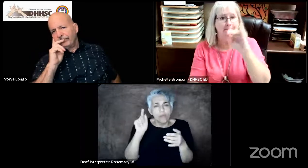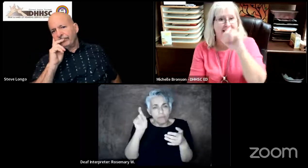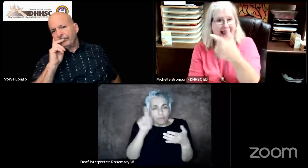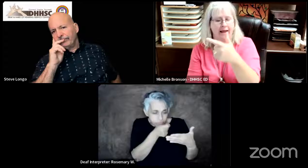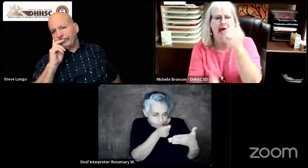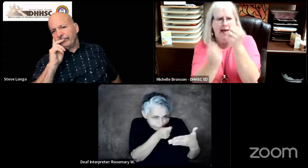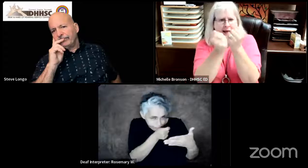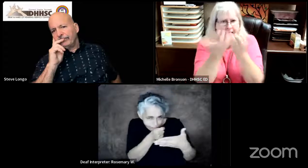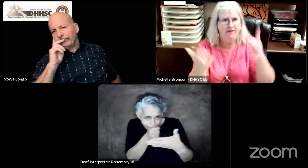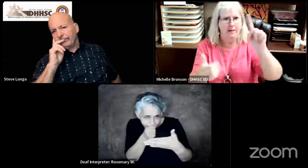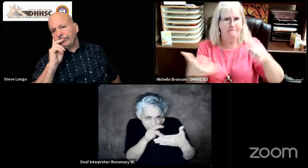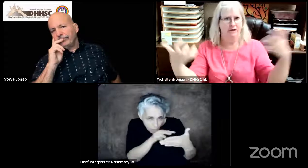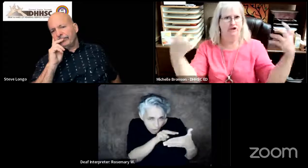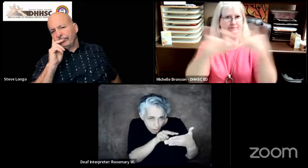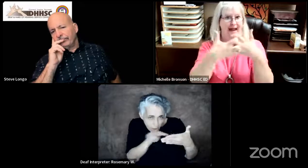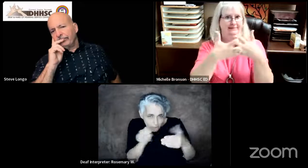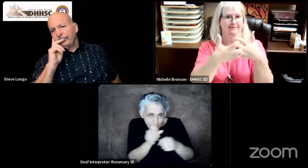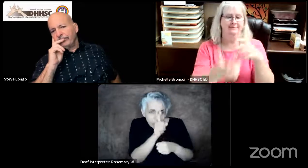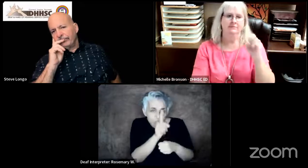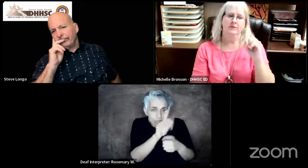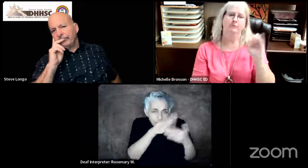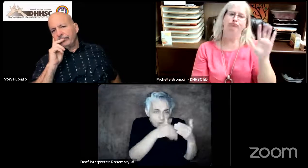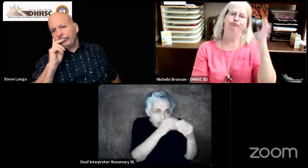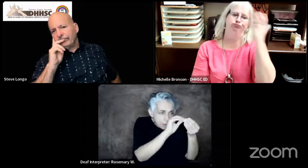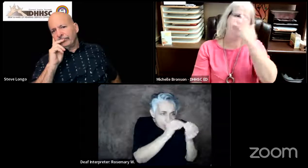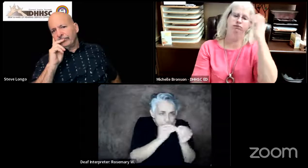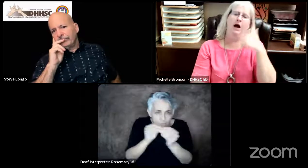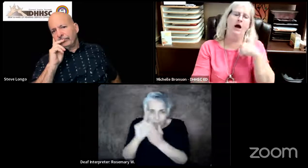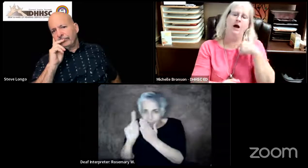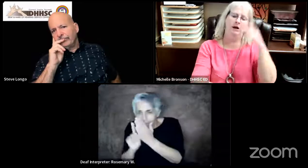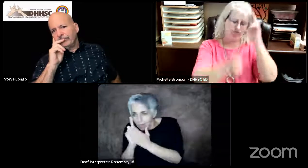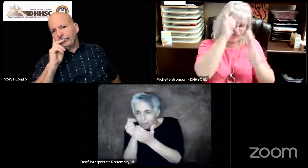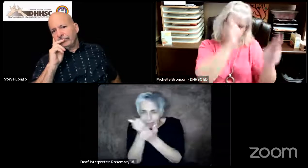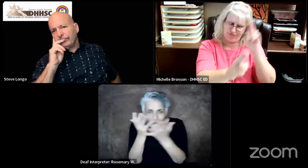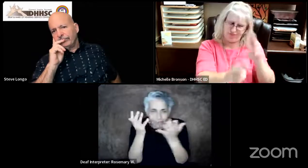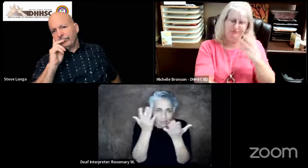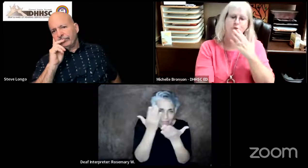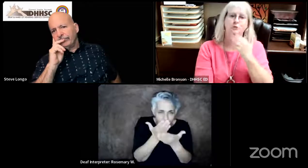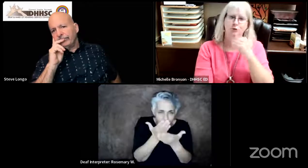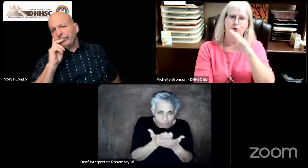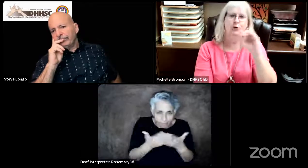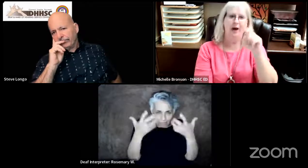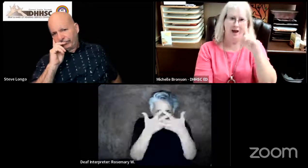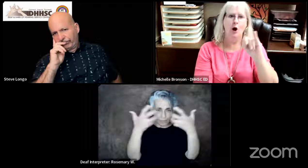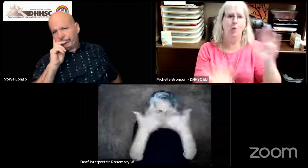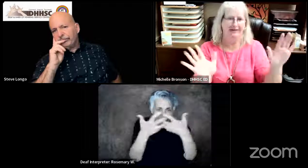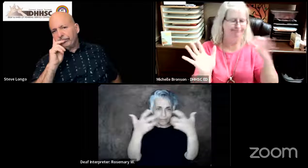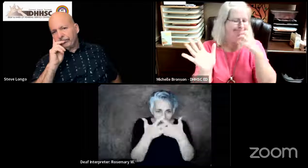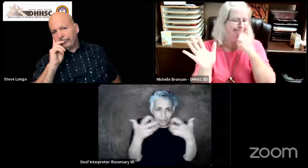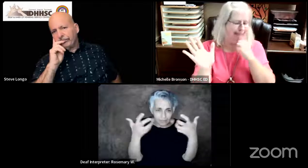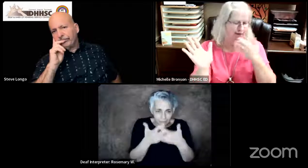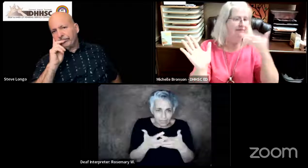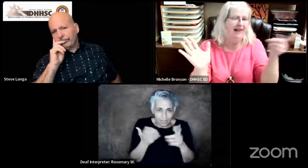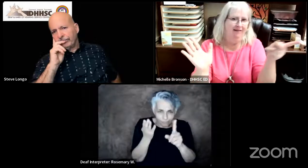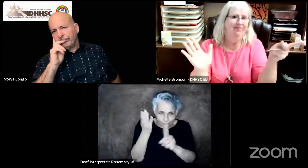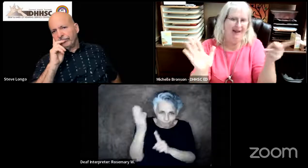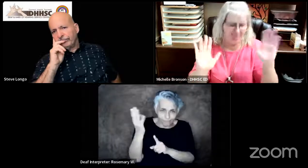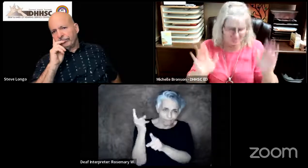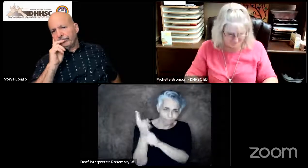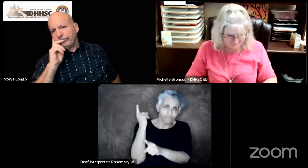bank, the invoices, QuickBooks, everything must line up and all the numbers must align.